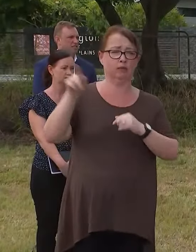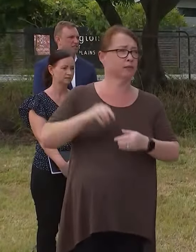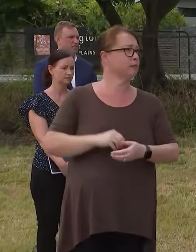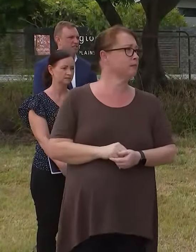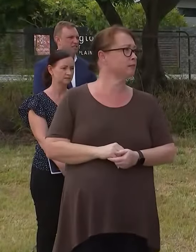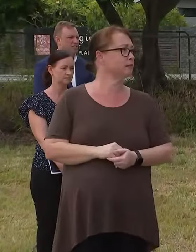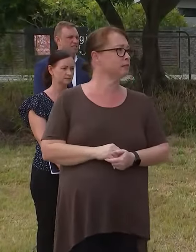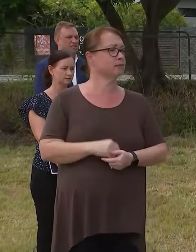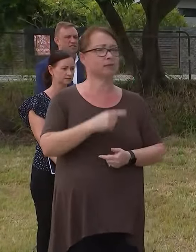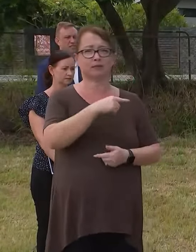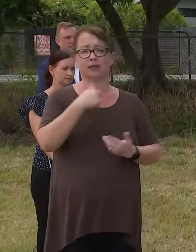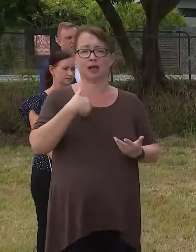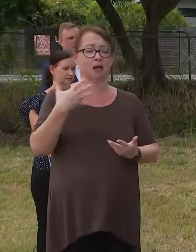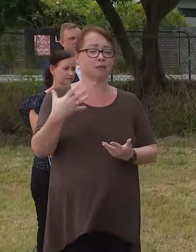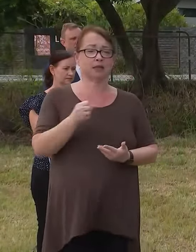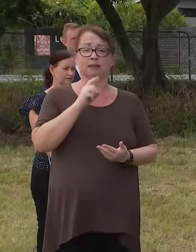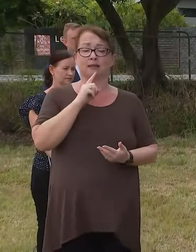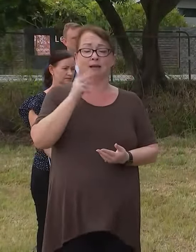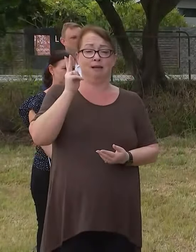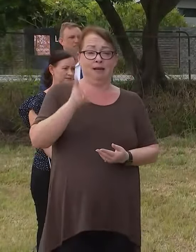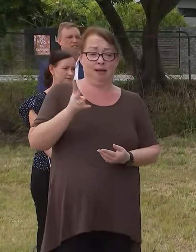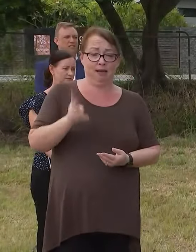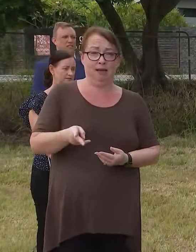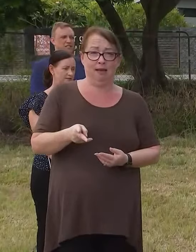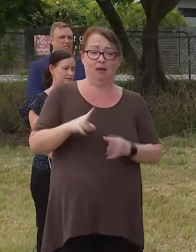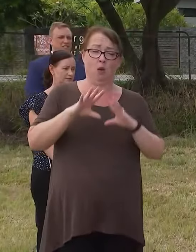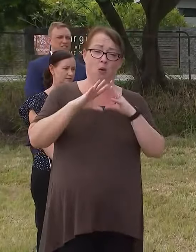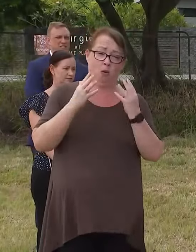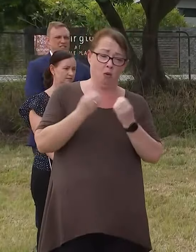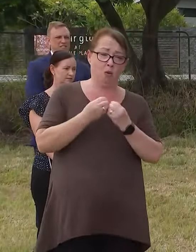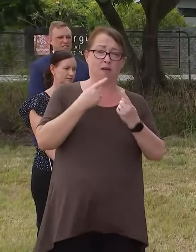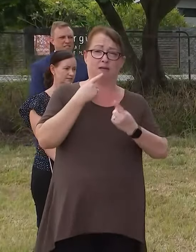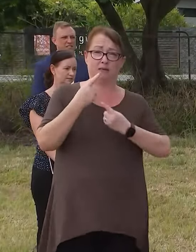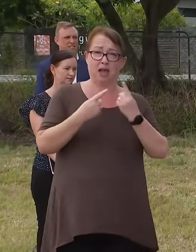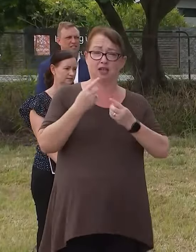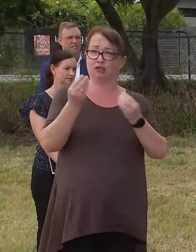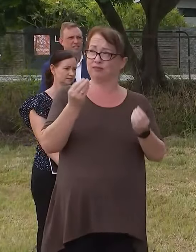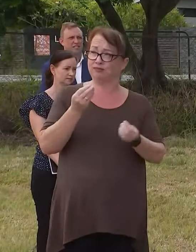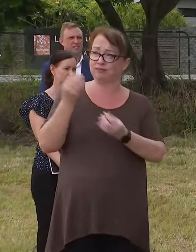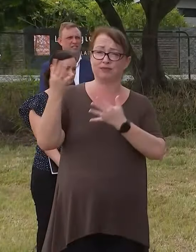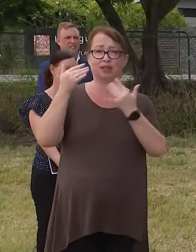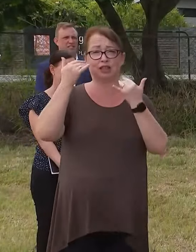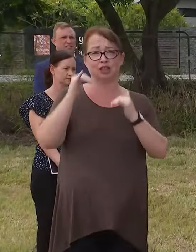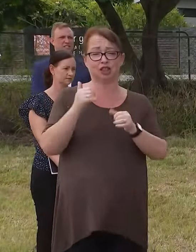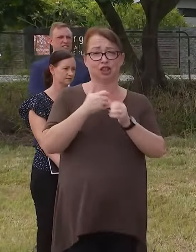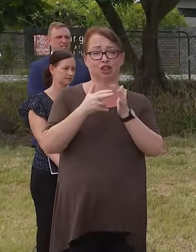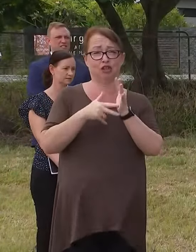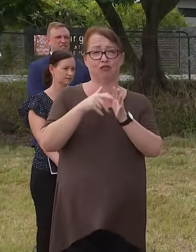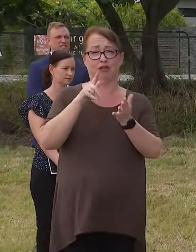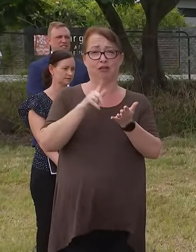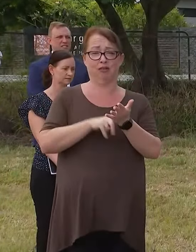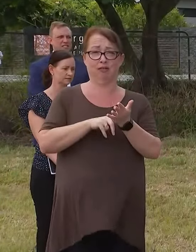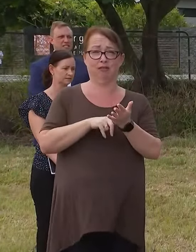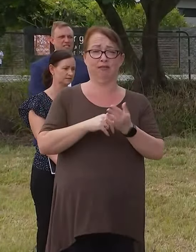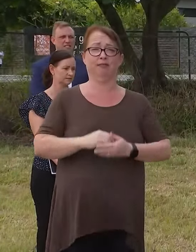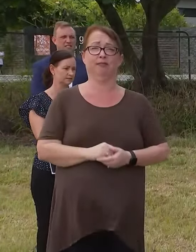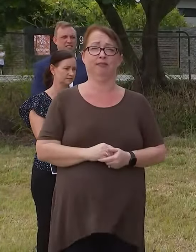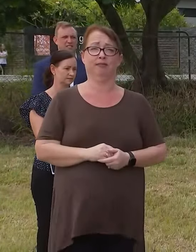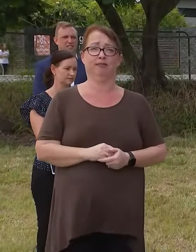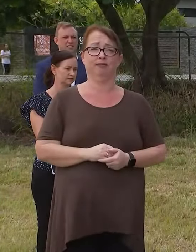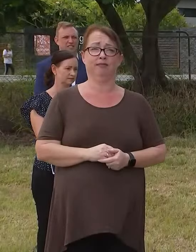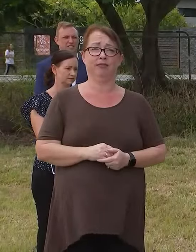Can I just say once again, all of the information was before the Solicitor General. That advice was to